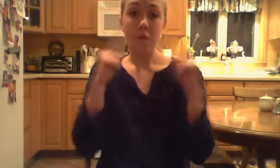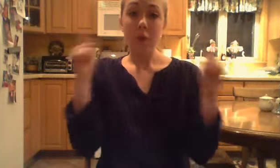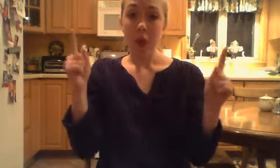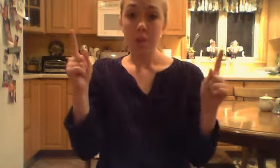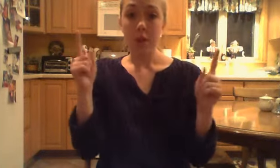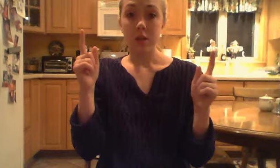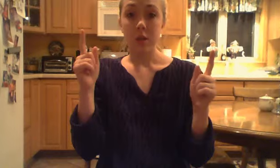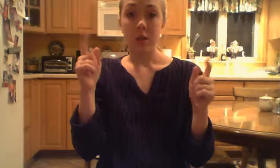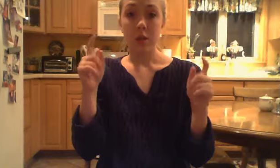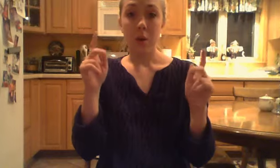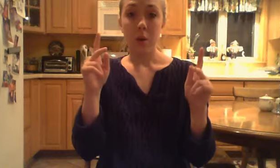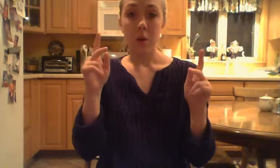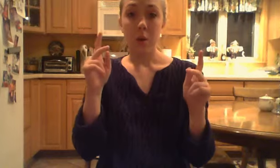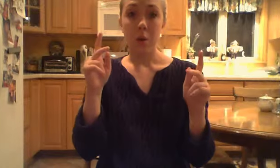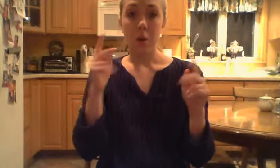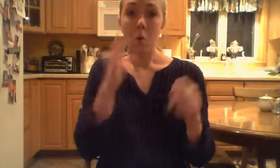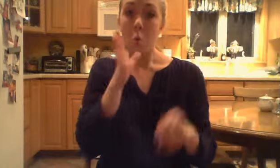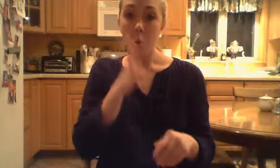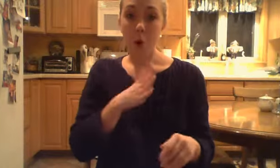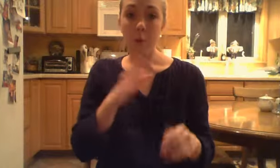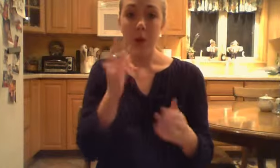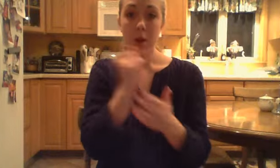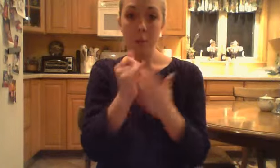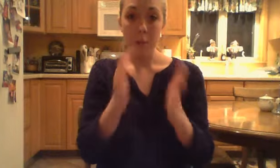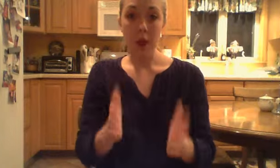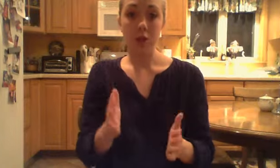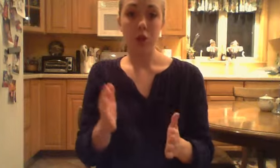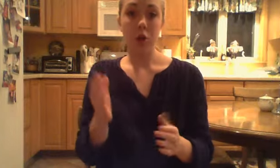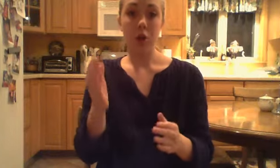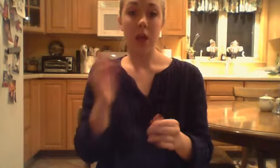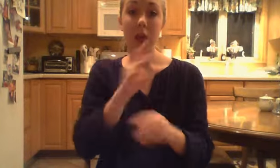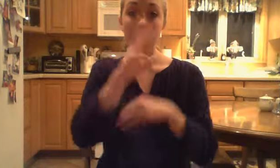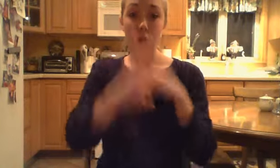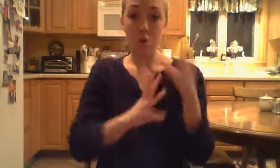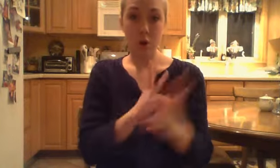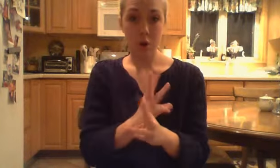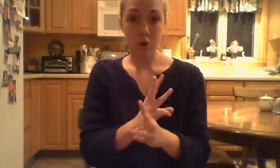roll. Georgia O'Keeffe. Okay? Georgia O'Keeffe